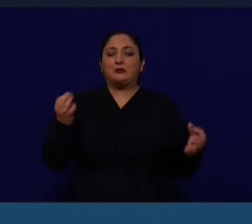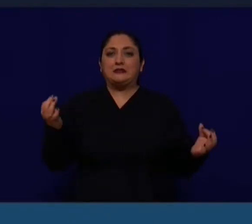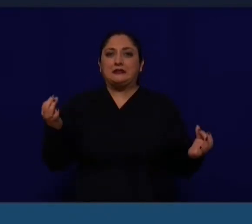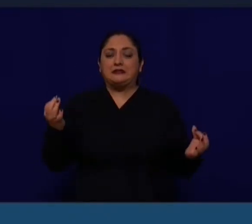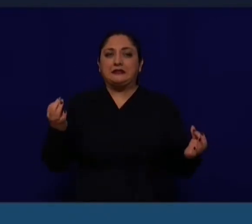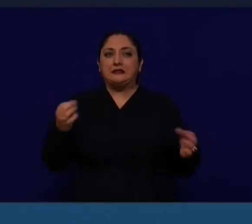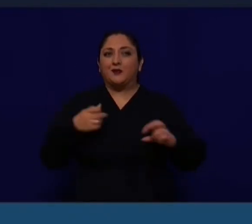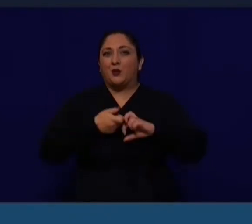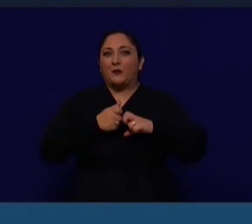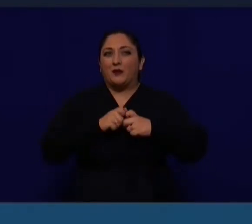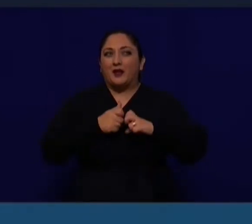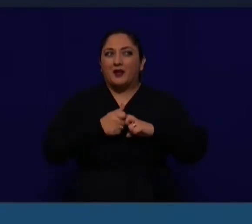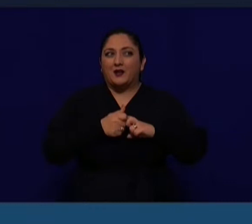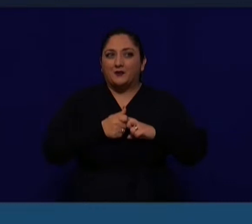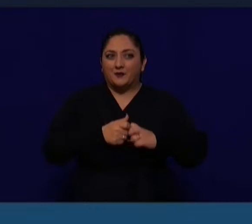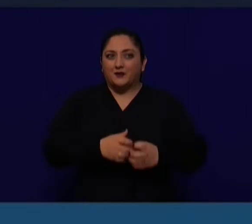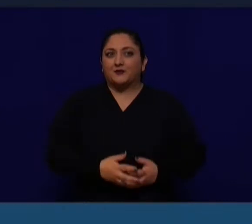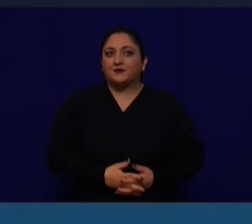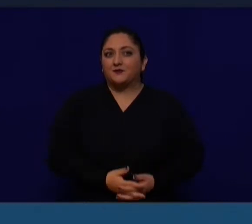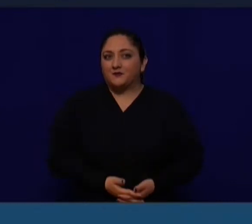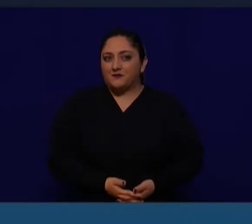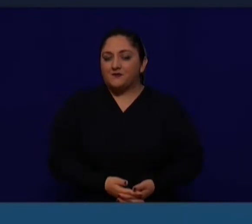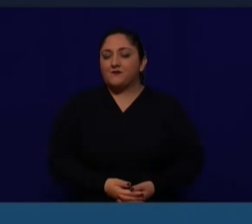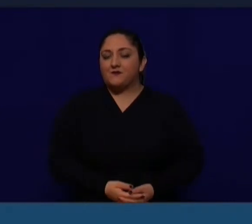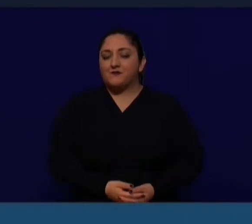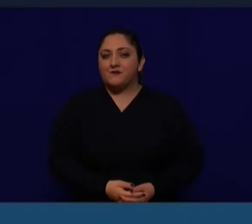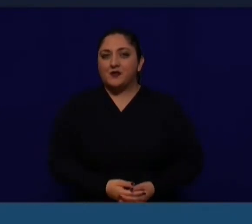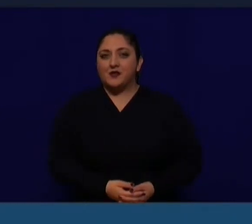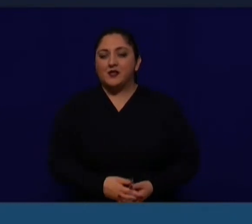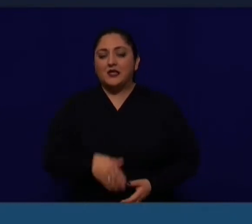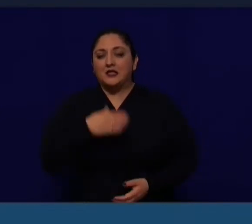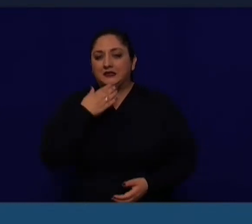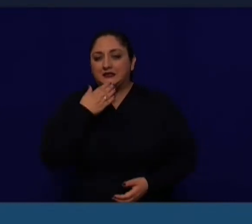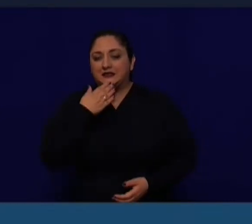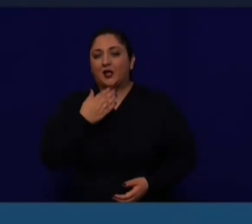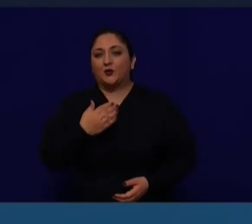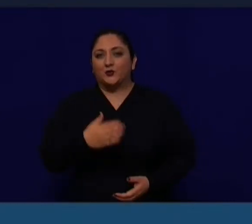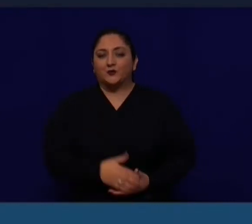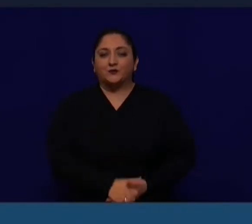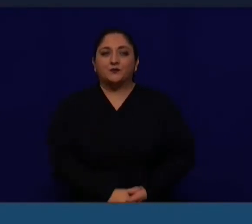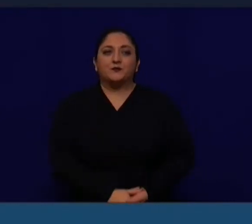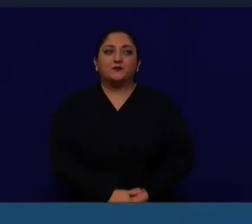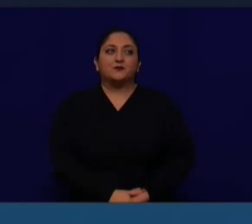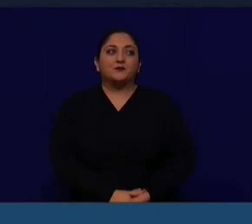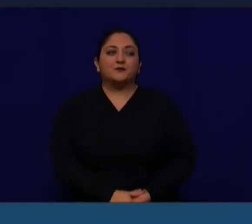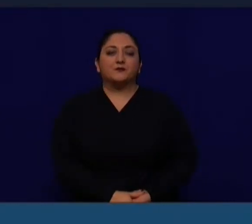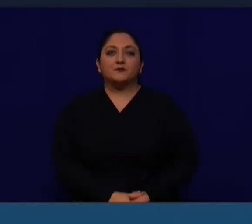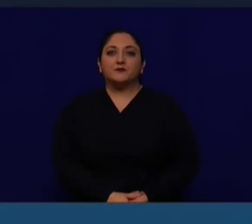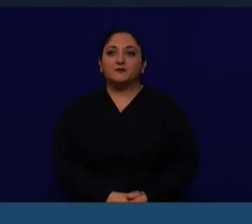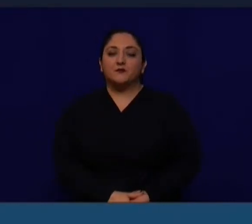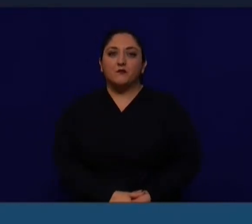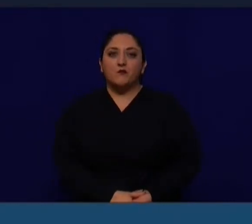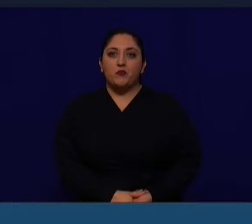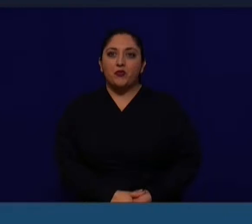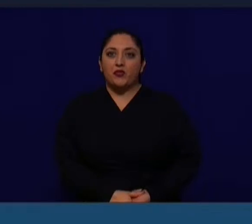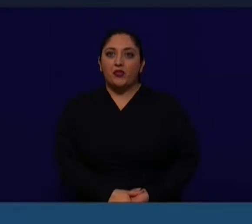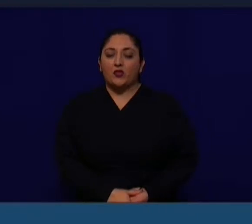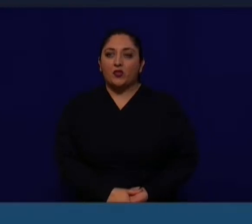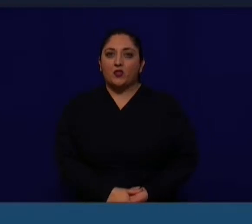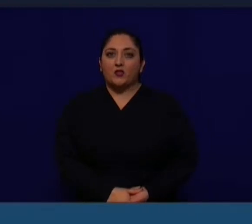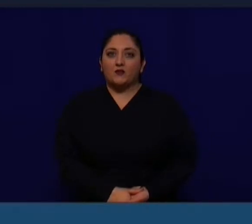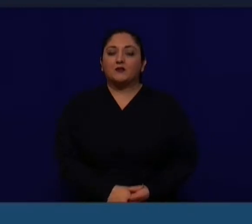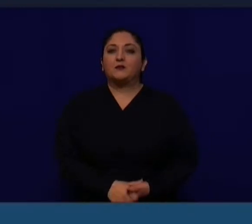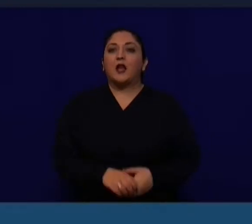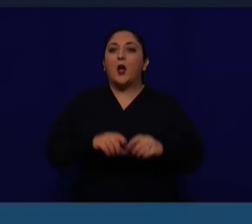ma nafx tgħidilniex jekk forsi hemm xi problema jew tiċċarati is-sitwazzjoni dwar dan. Grazzi. Mela, fuq kazinos